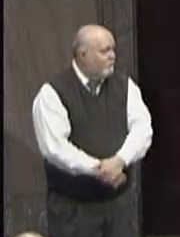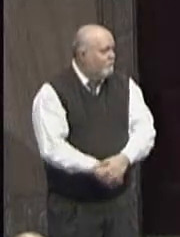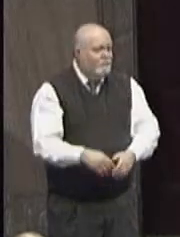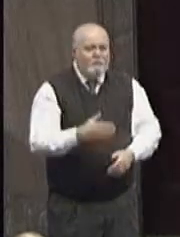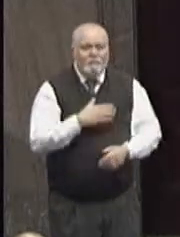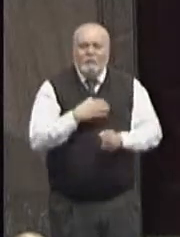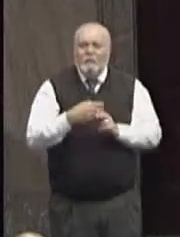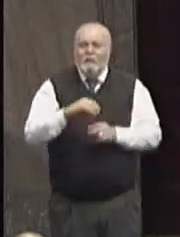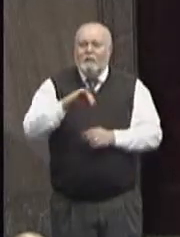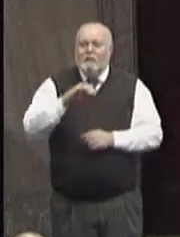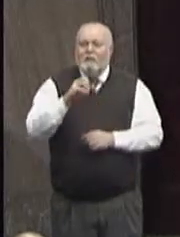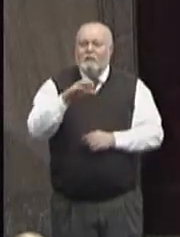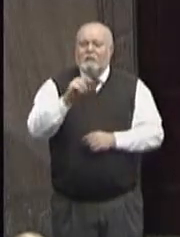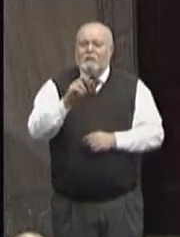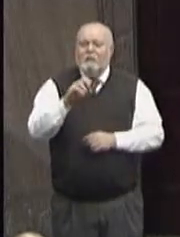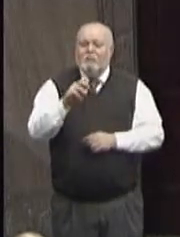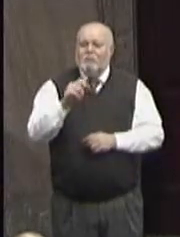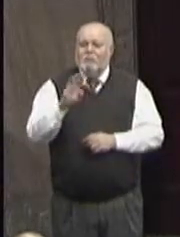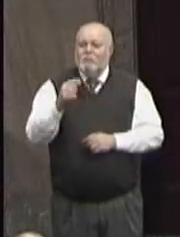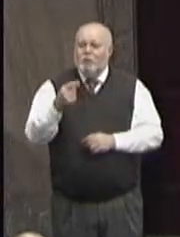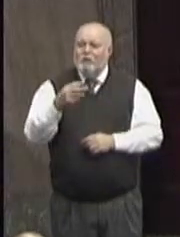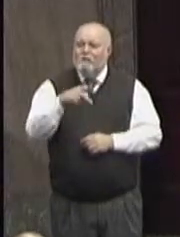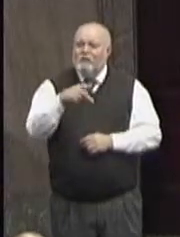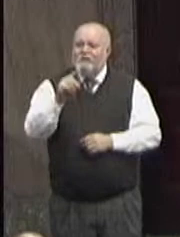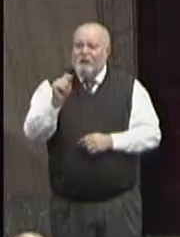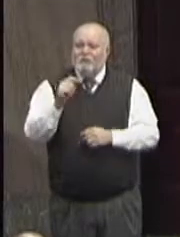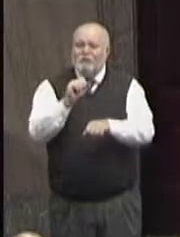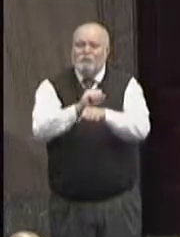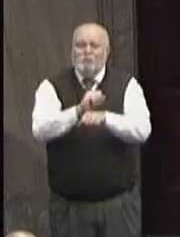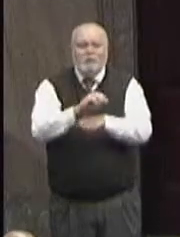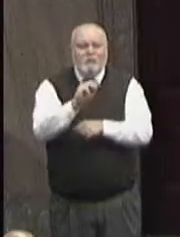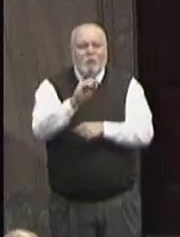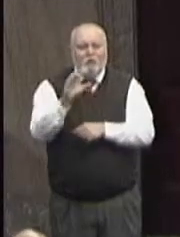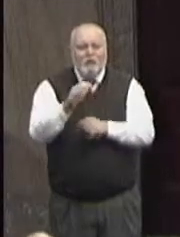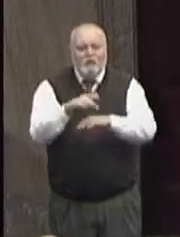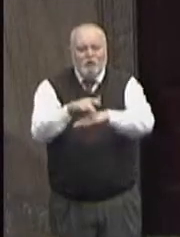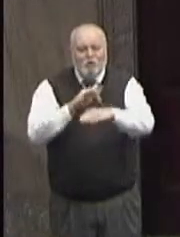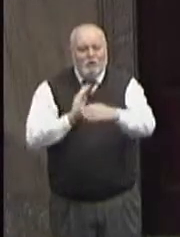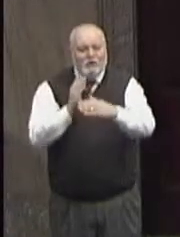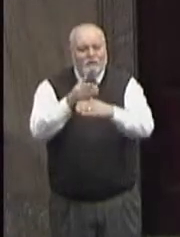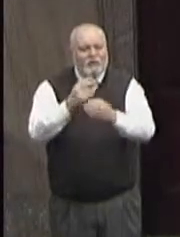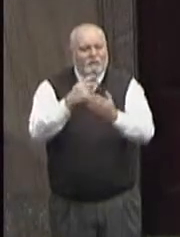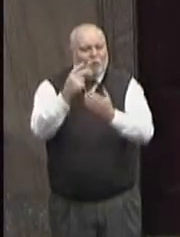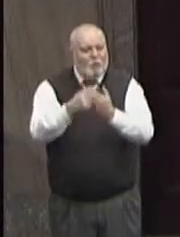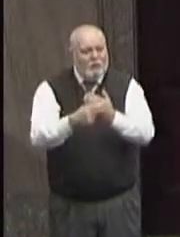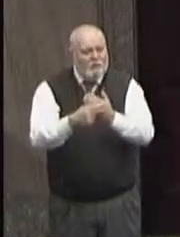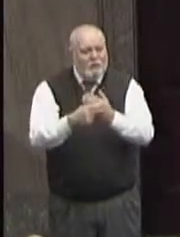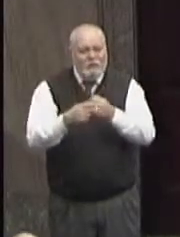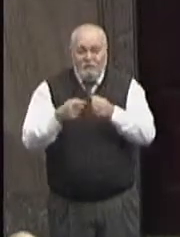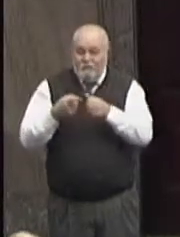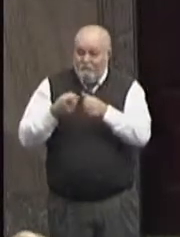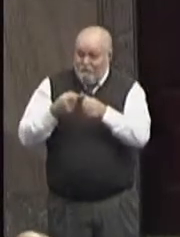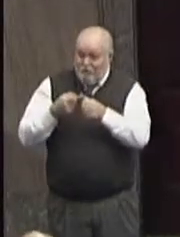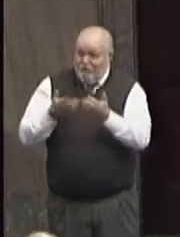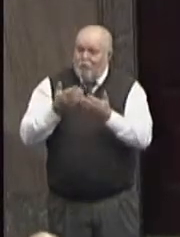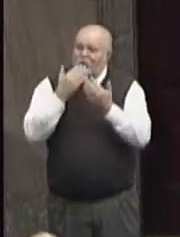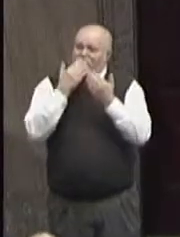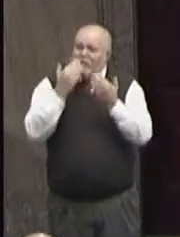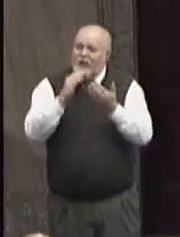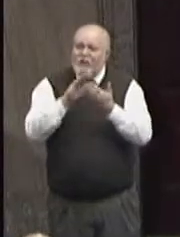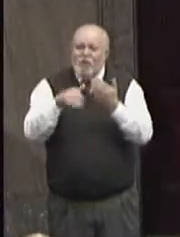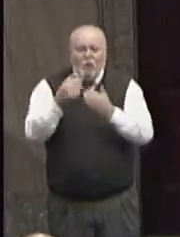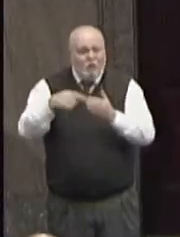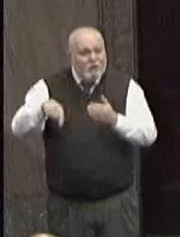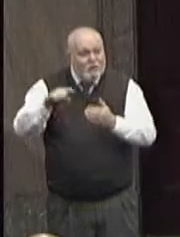My name is Janet Rosenberg. I'm a physical therapist working in the Monroe County Early Intervention Program. First, I want to thank all of you